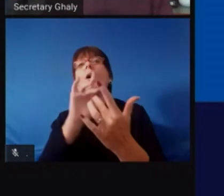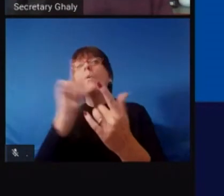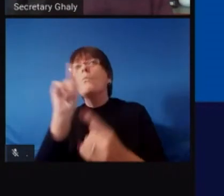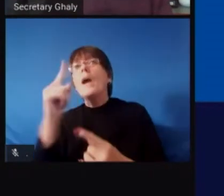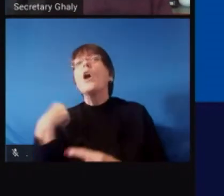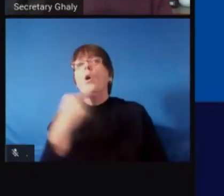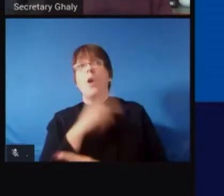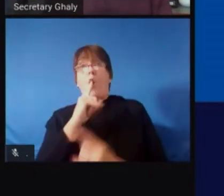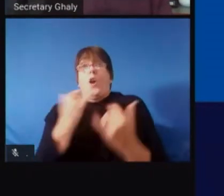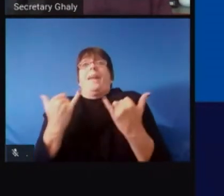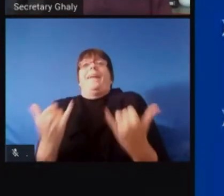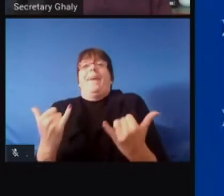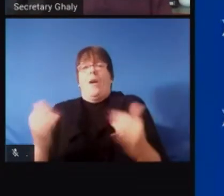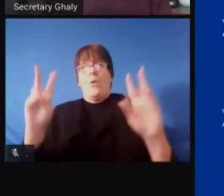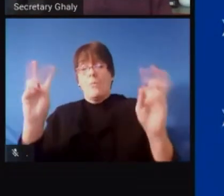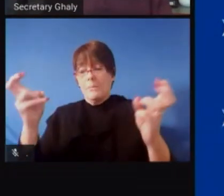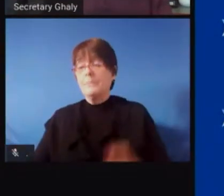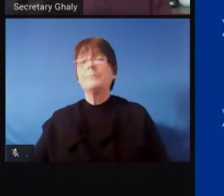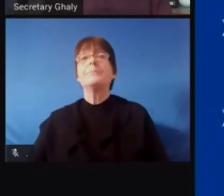are.